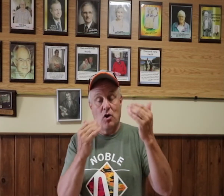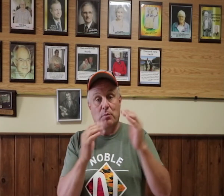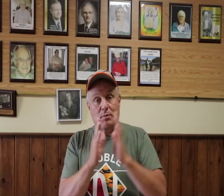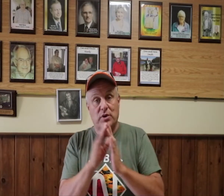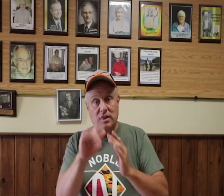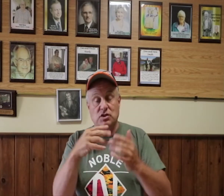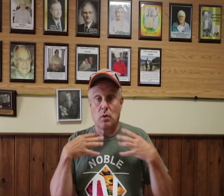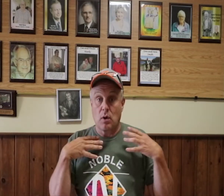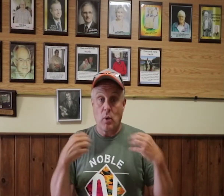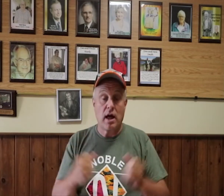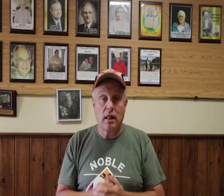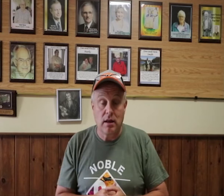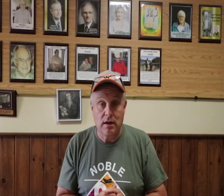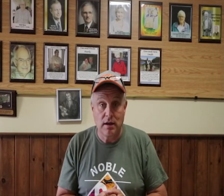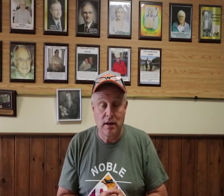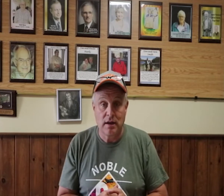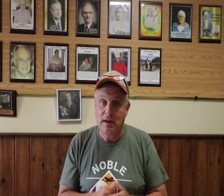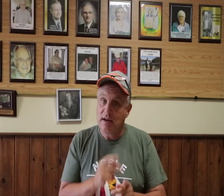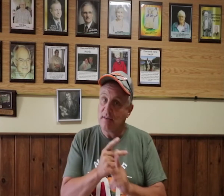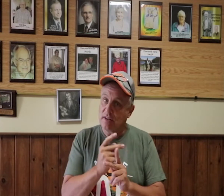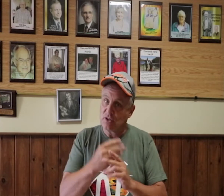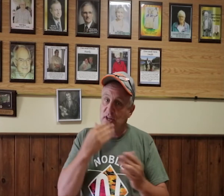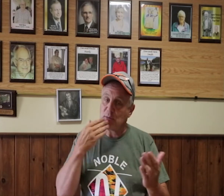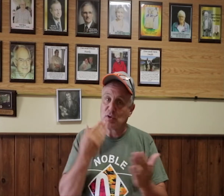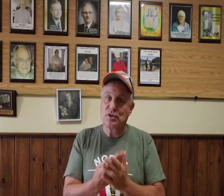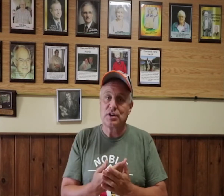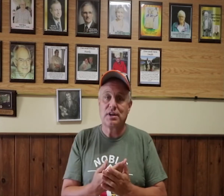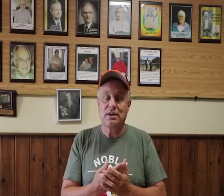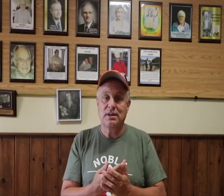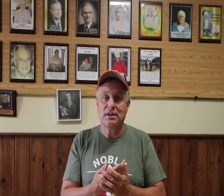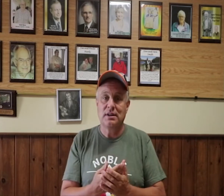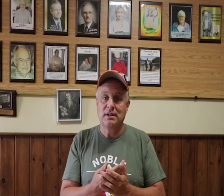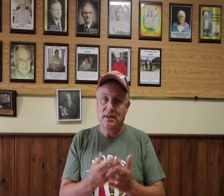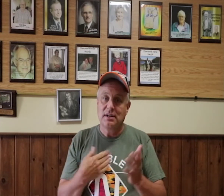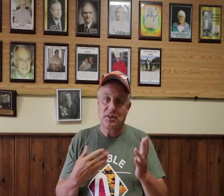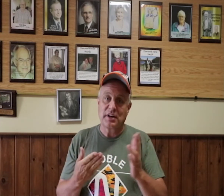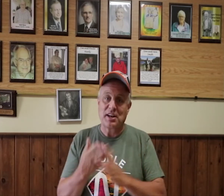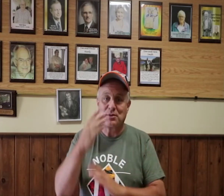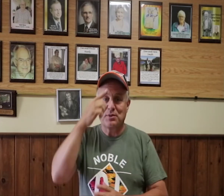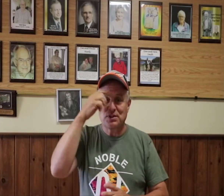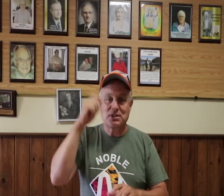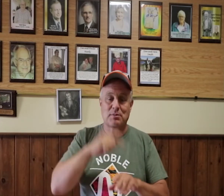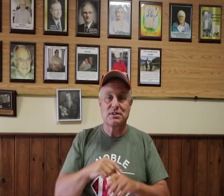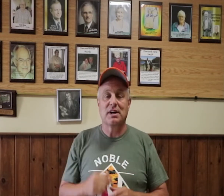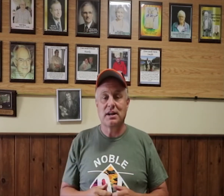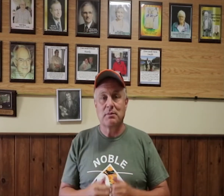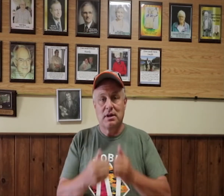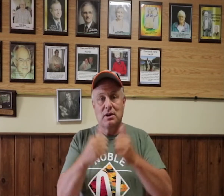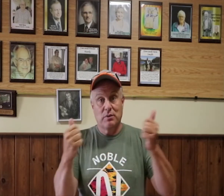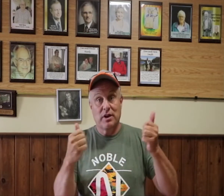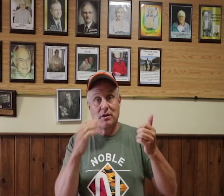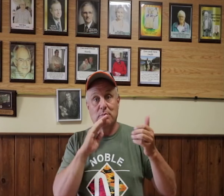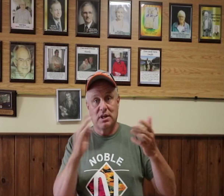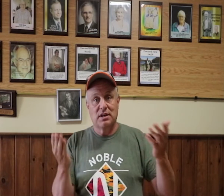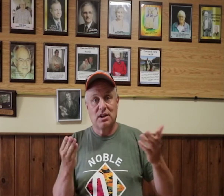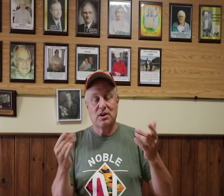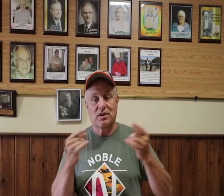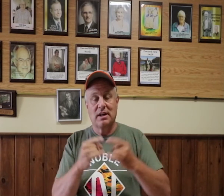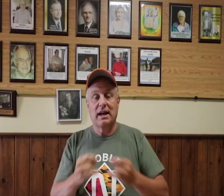hope and pray that you are well, that you're keeping good, and you're getting through the summertime without being here at